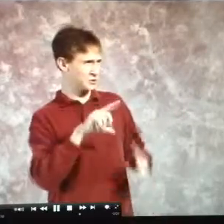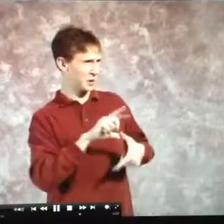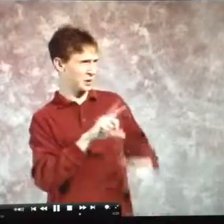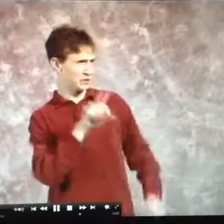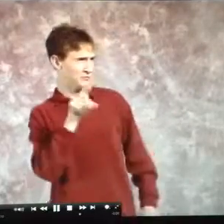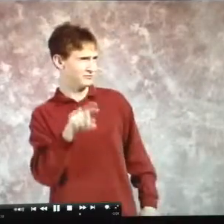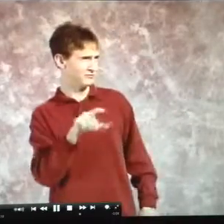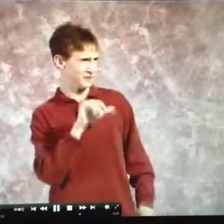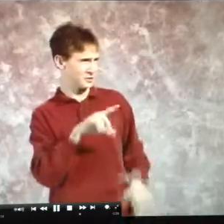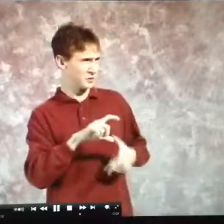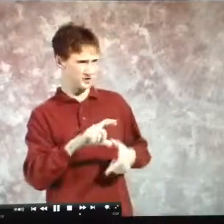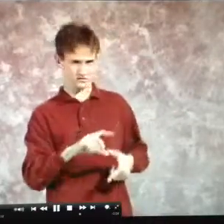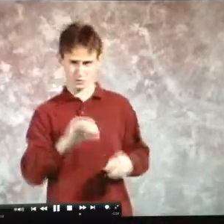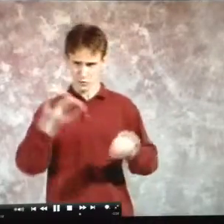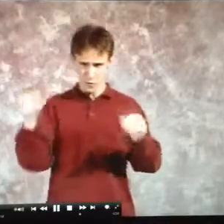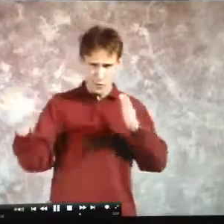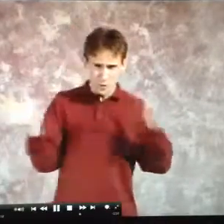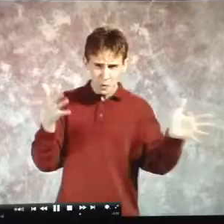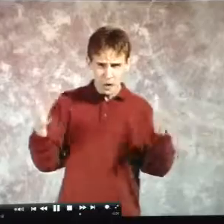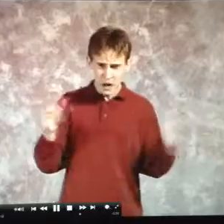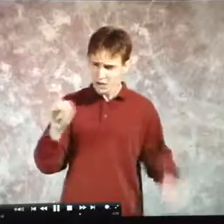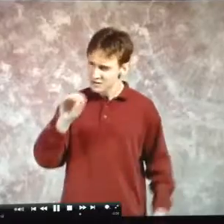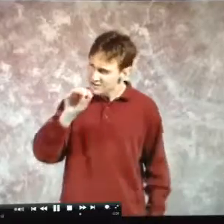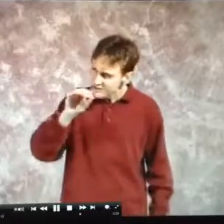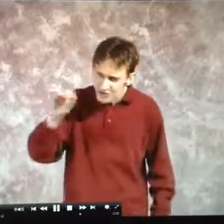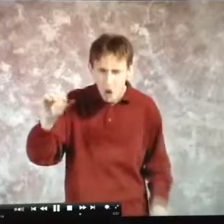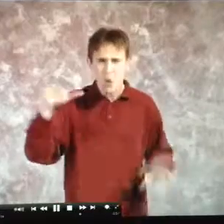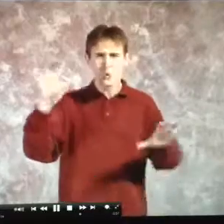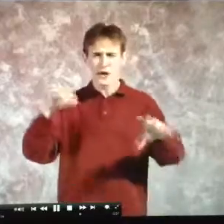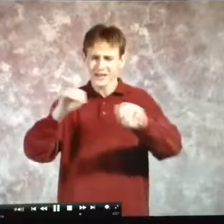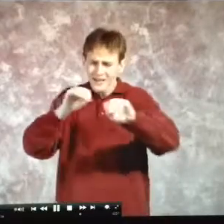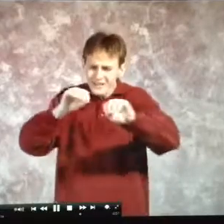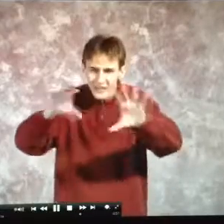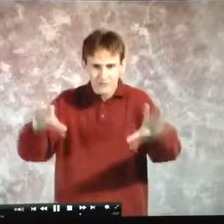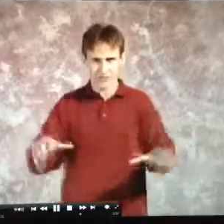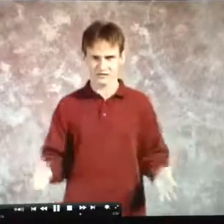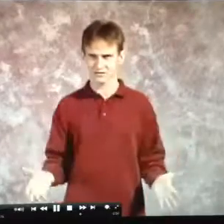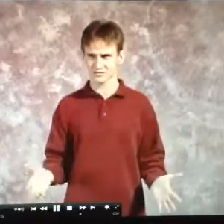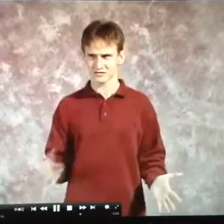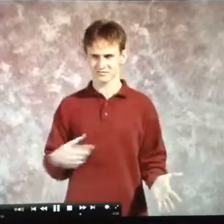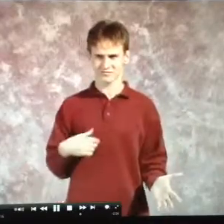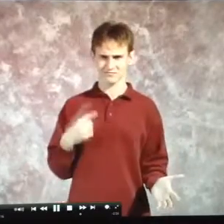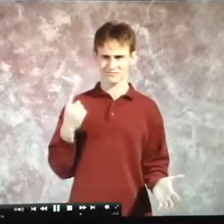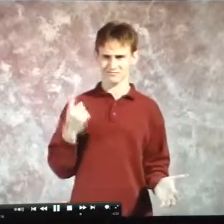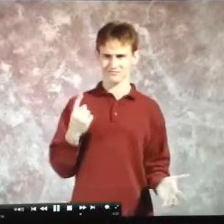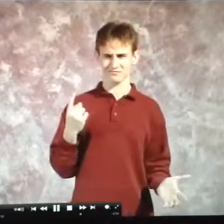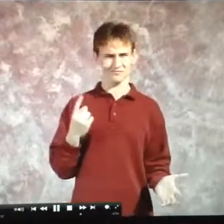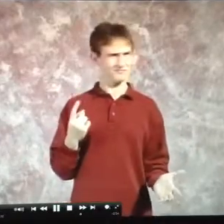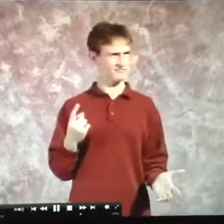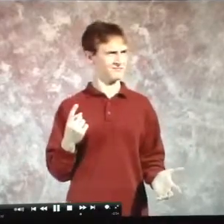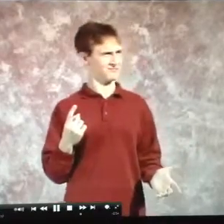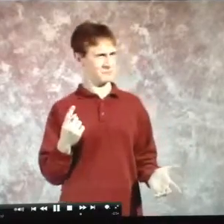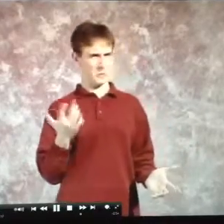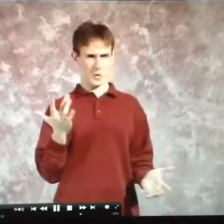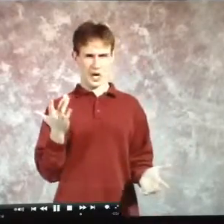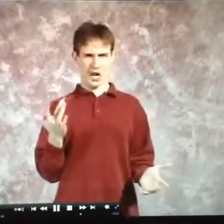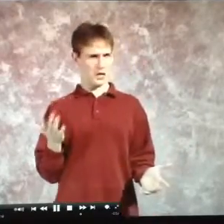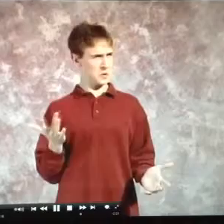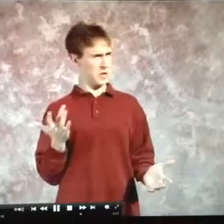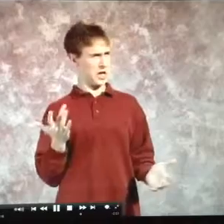barely see the clouds storming a tornado. And we're like, there's no tornado. There's no wind. There's nothing. Wind, no rain, nothing.